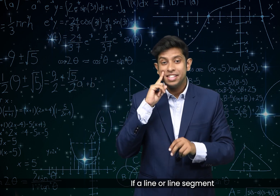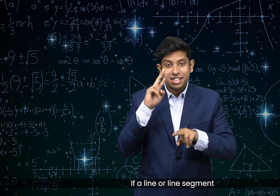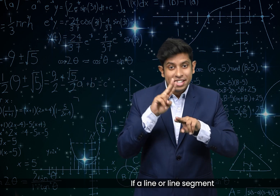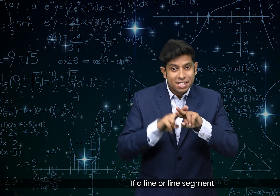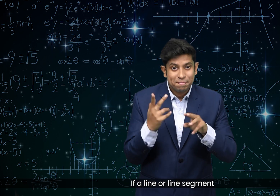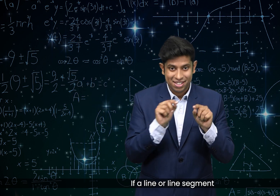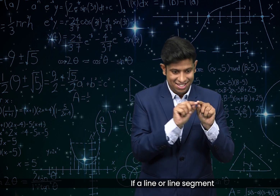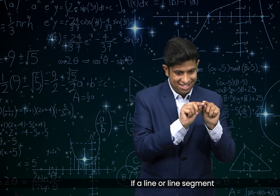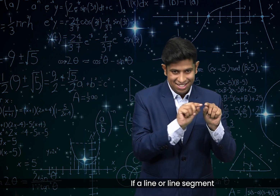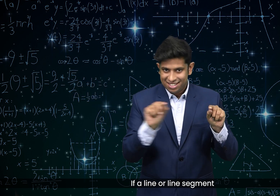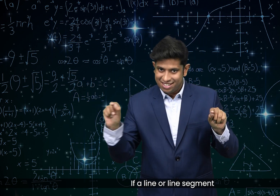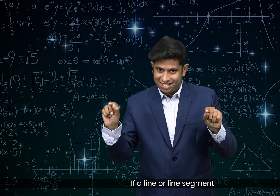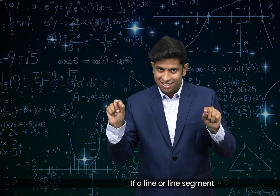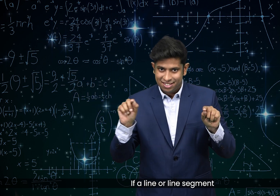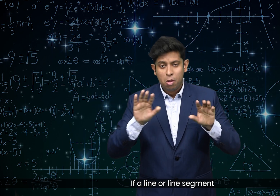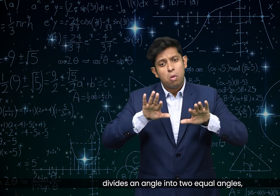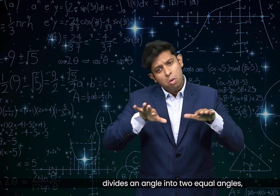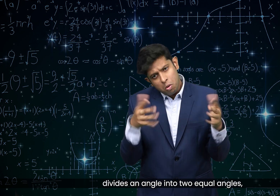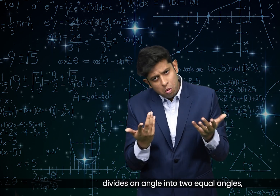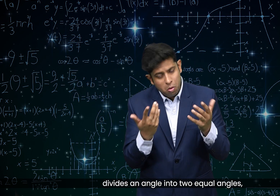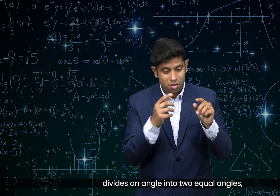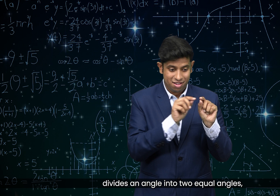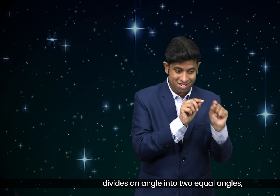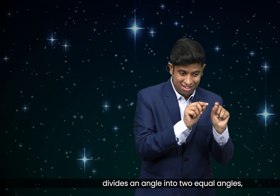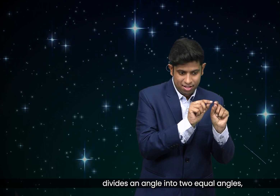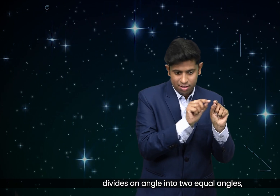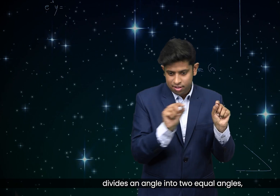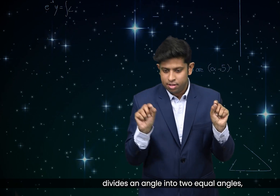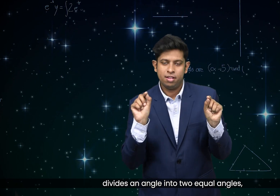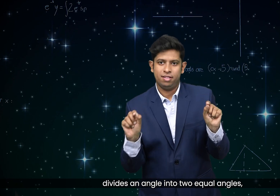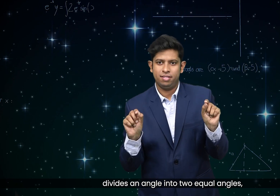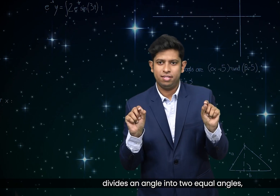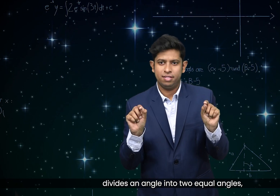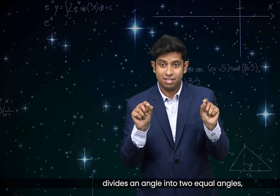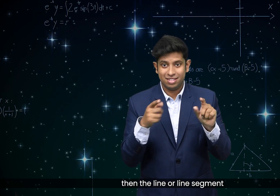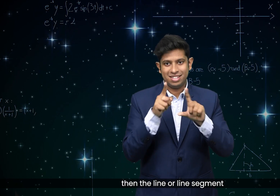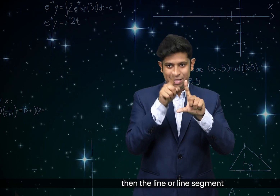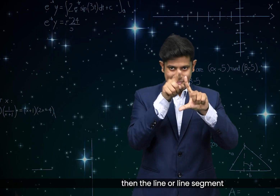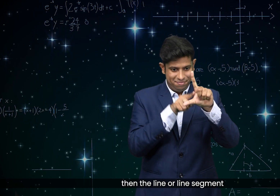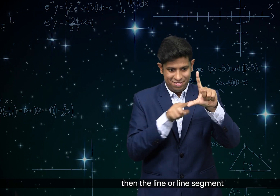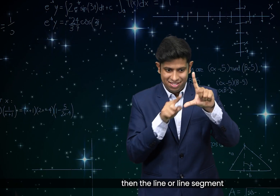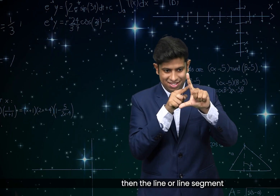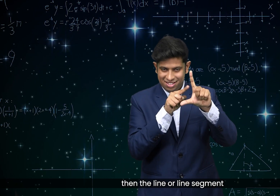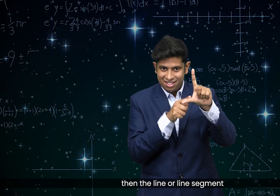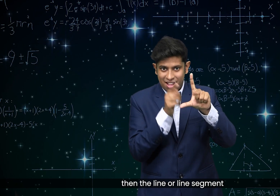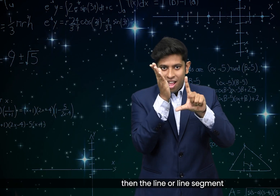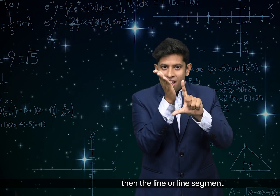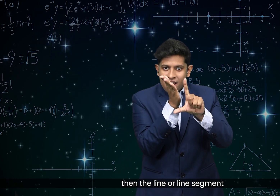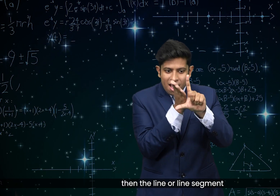If a line or line segment divides an angle into two equal angles, then the line or line segment